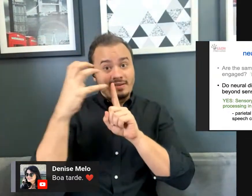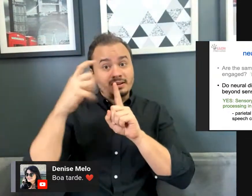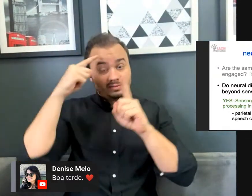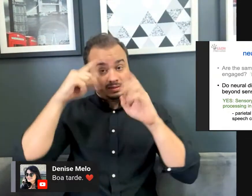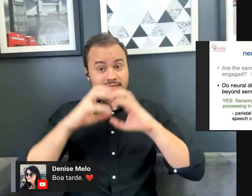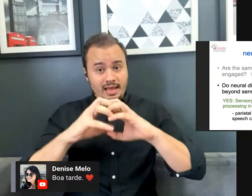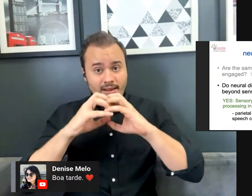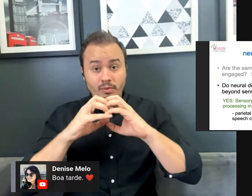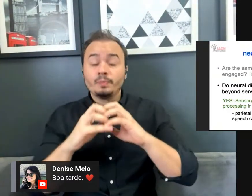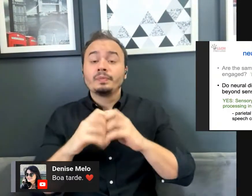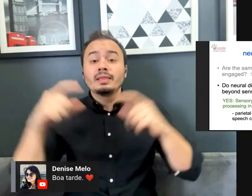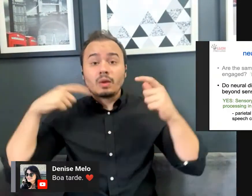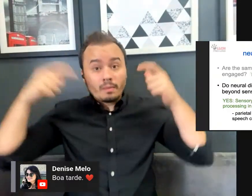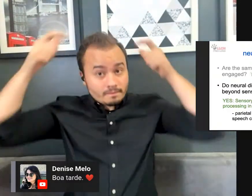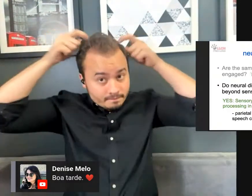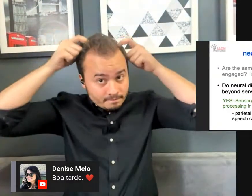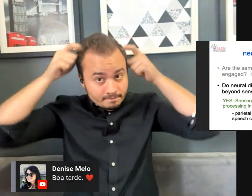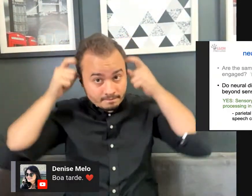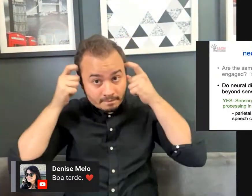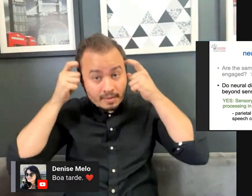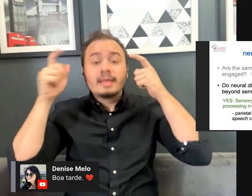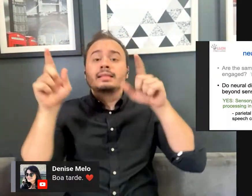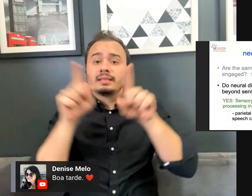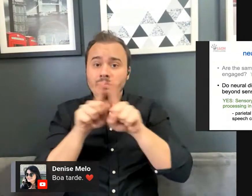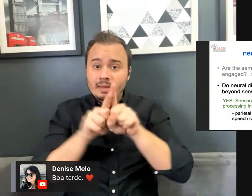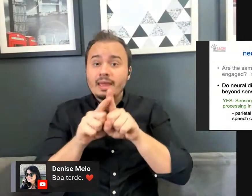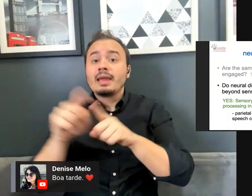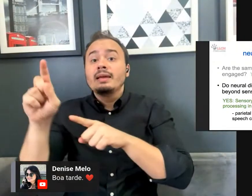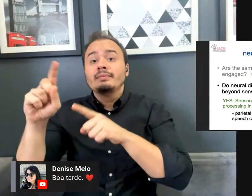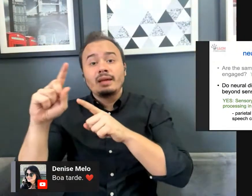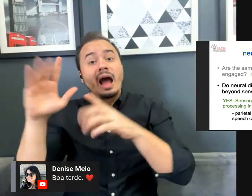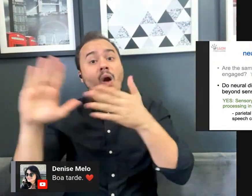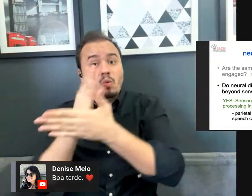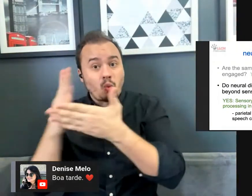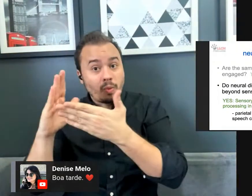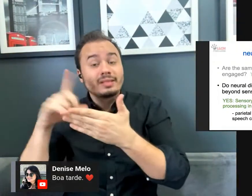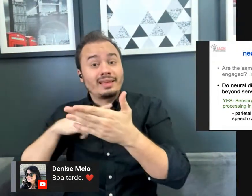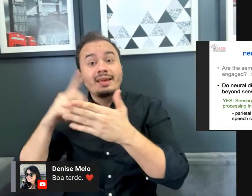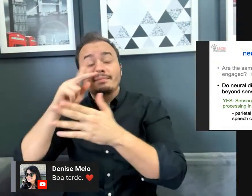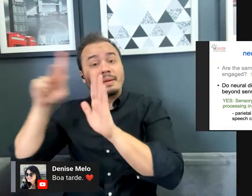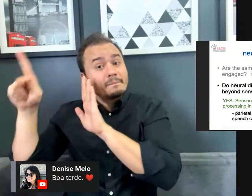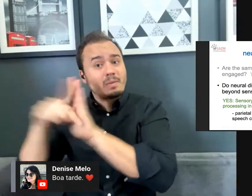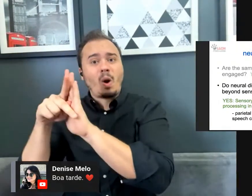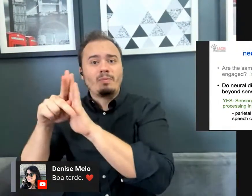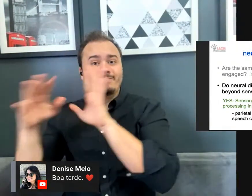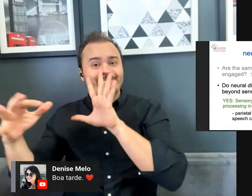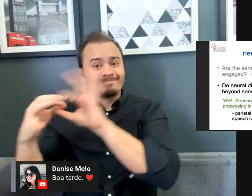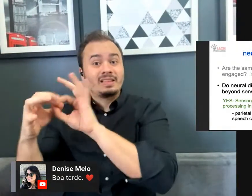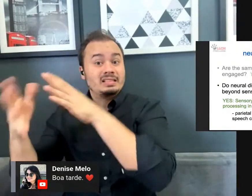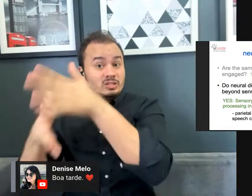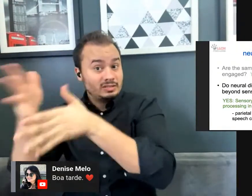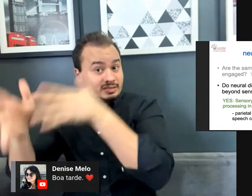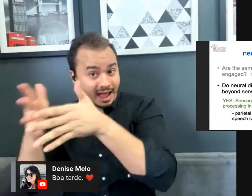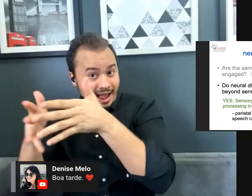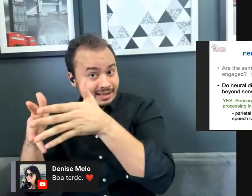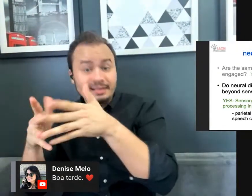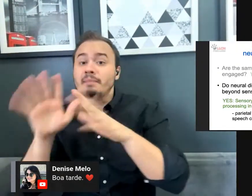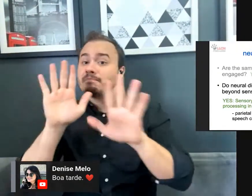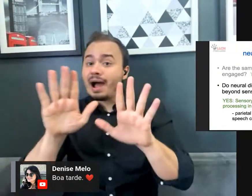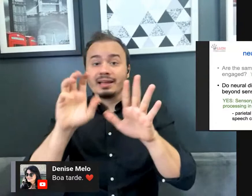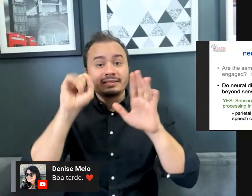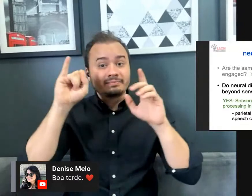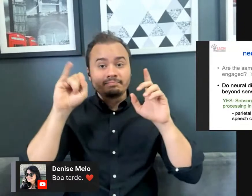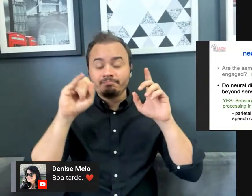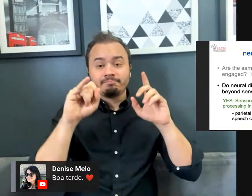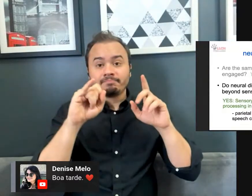during sign comprehension, but not speech comprehension. And we think this is a reflection of the nature of the production system. There's other